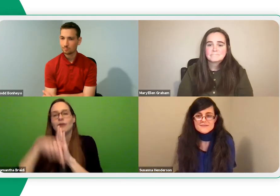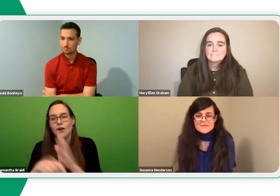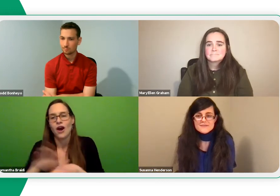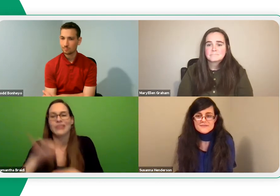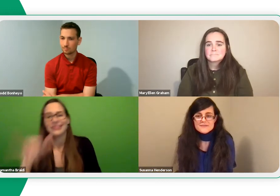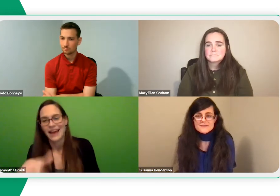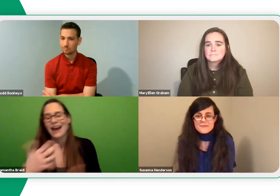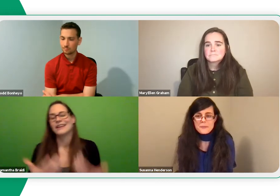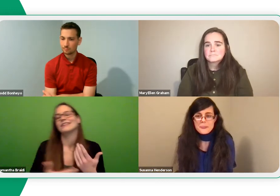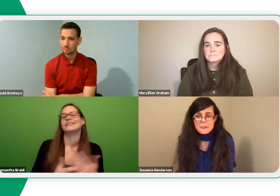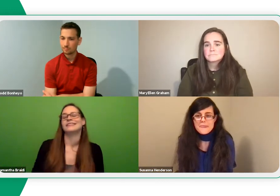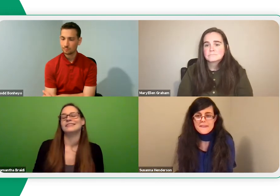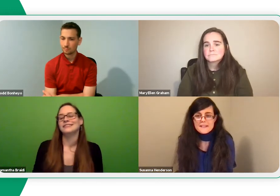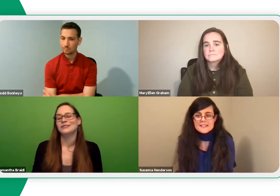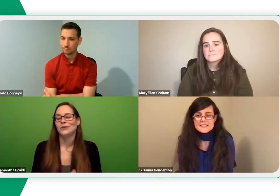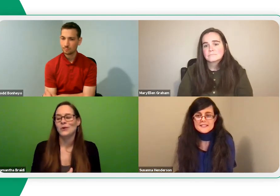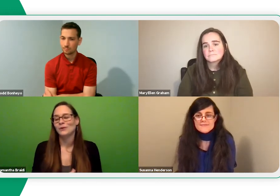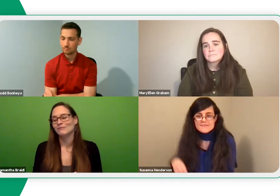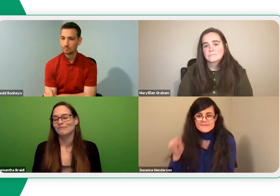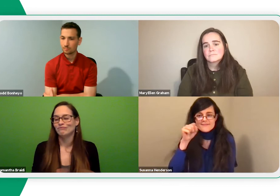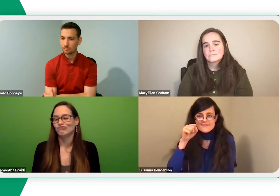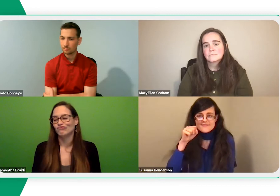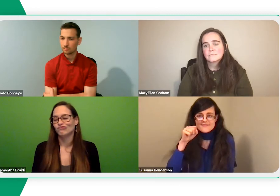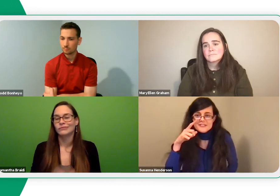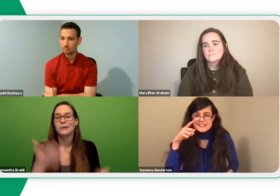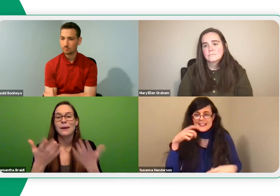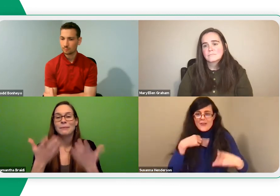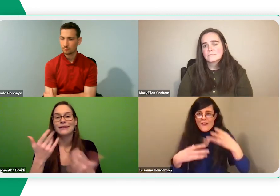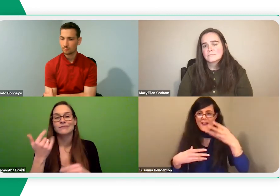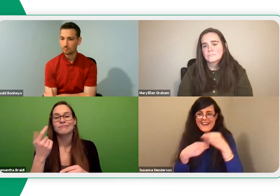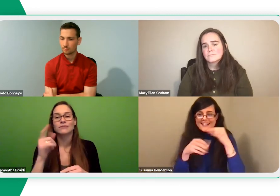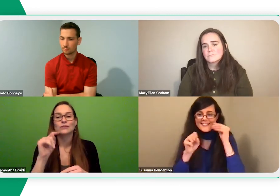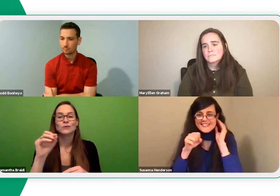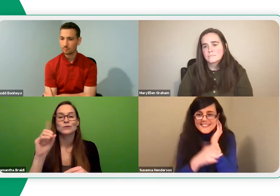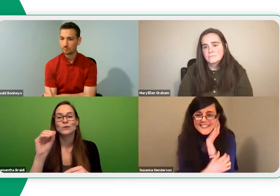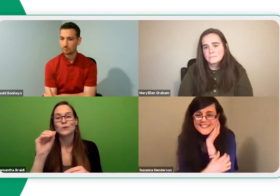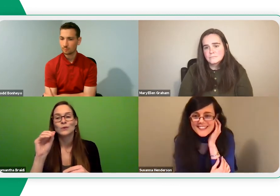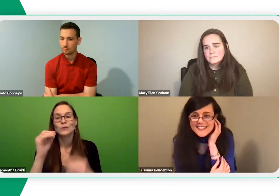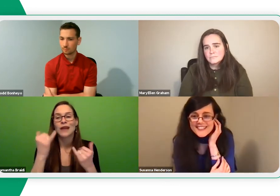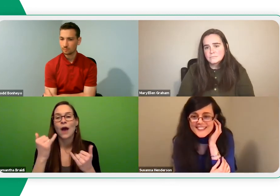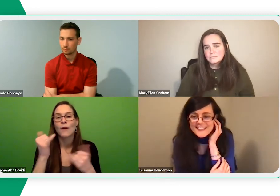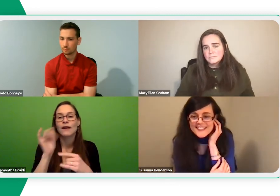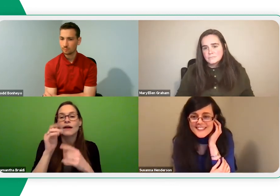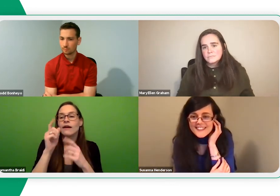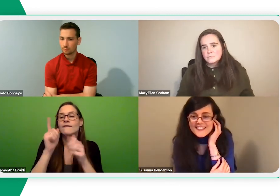the truth is, I don't have enough time to do what I'd like to do. I would love to spend more time in that area, but I